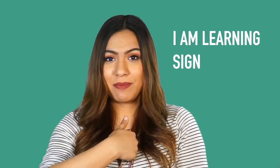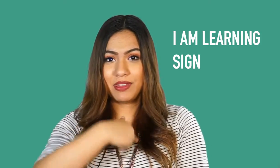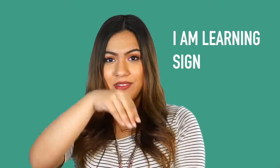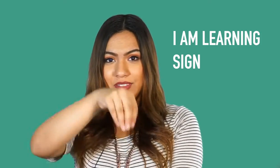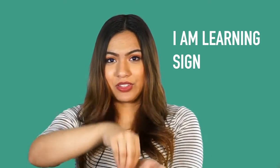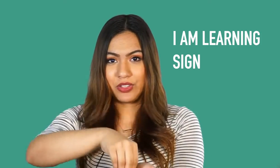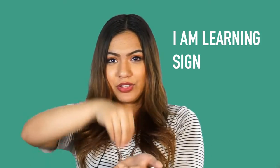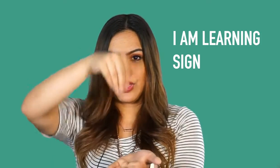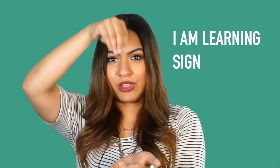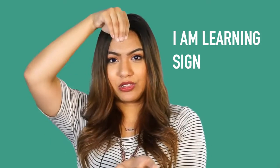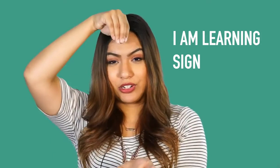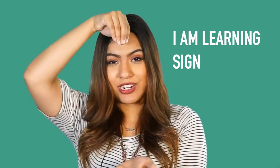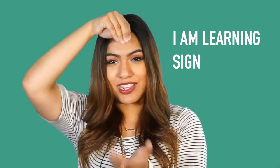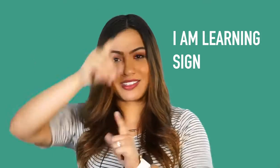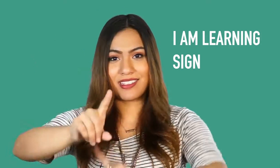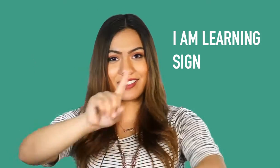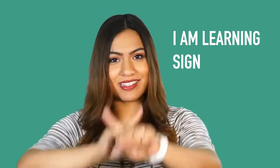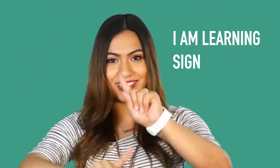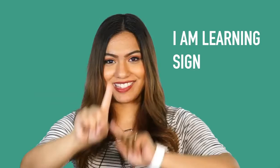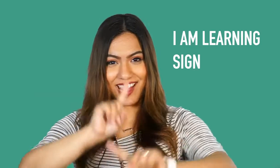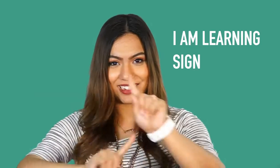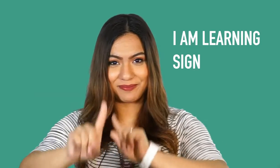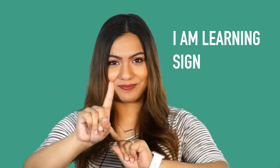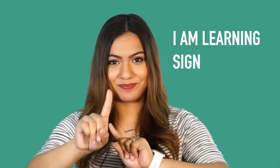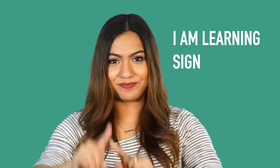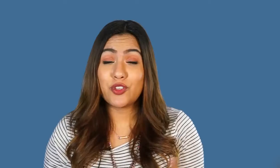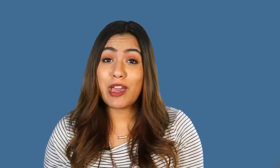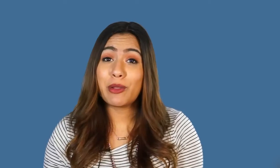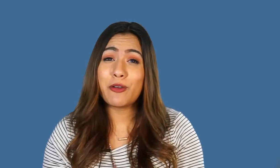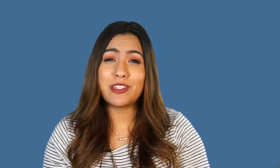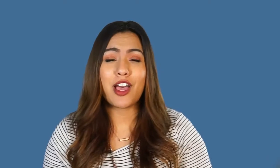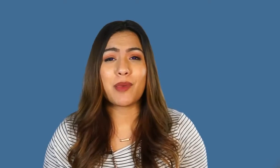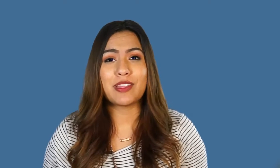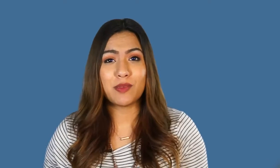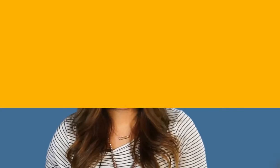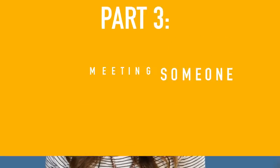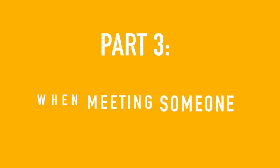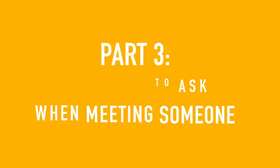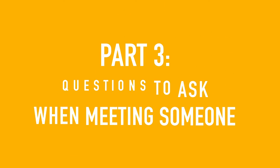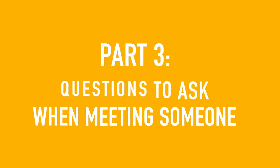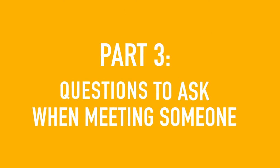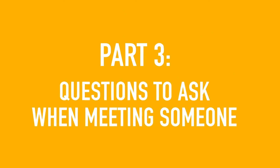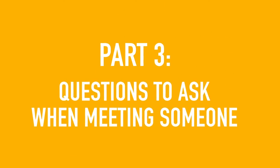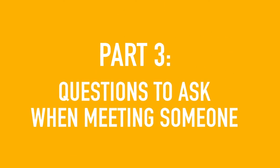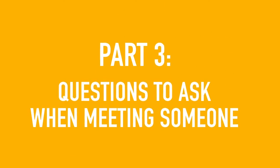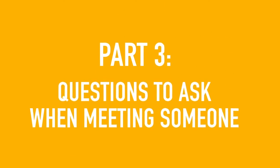I'm learning sign. So now we're going to talk about some questions you can ask when you're